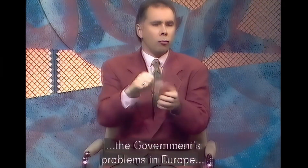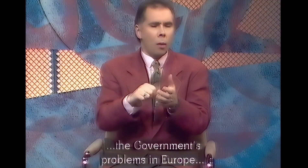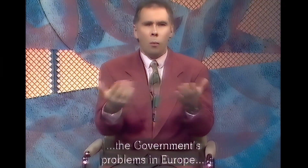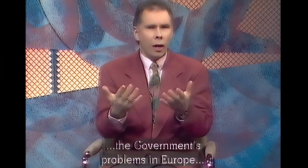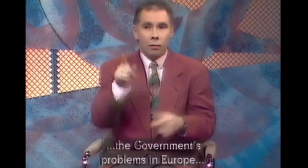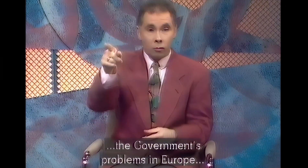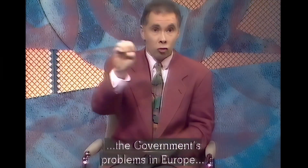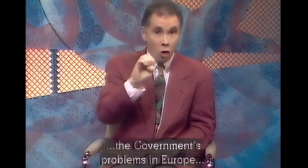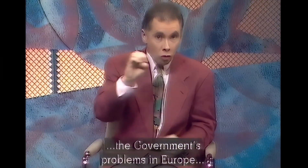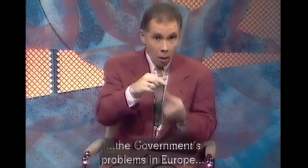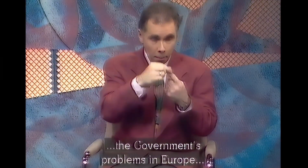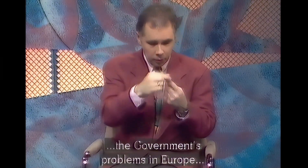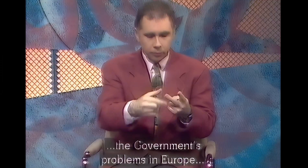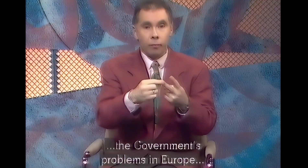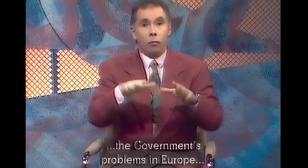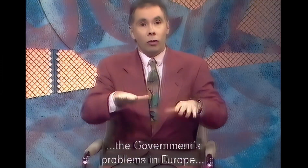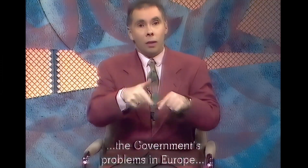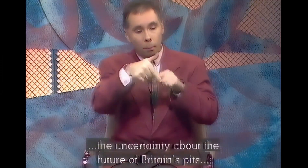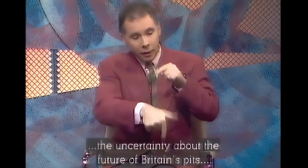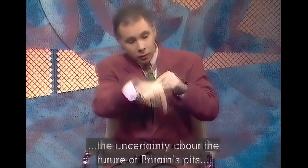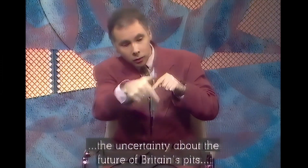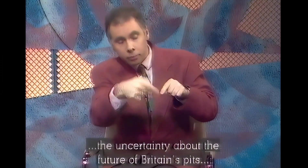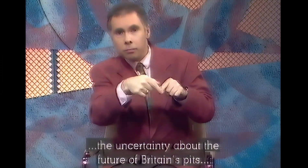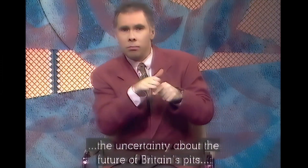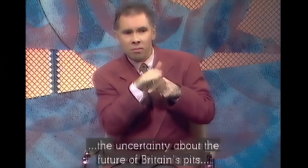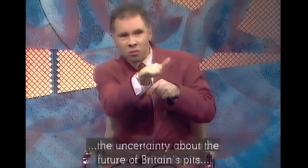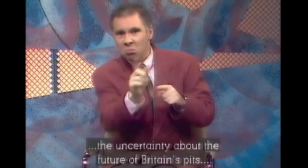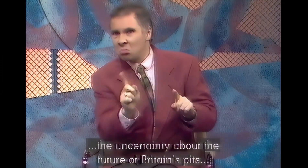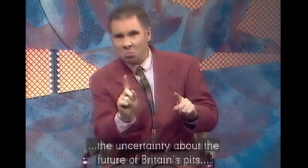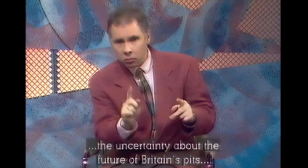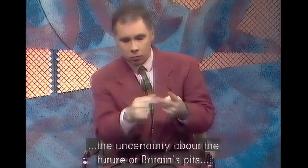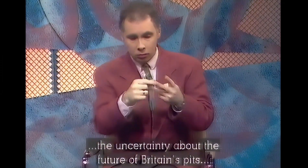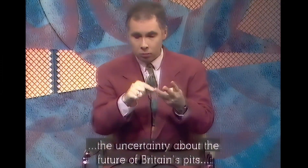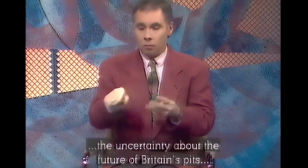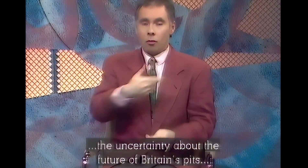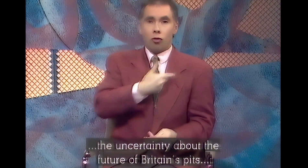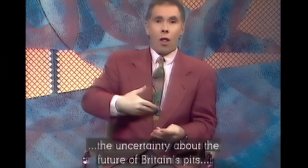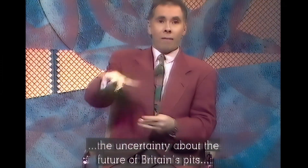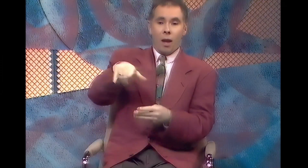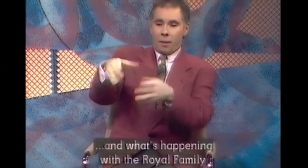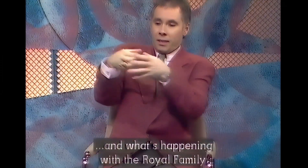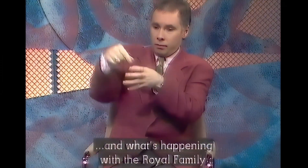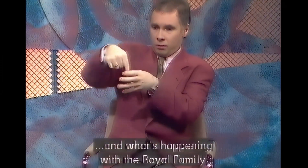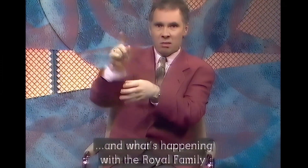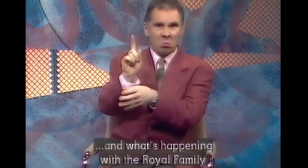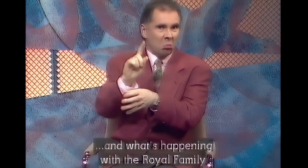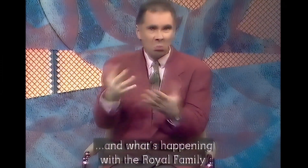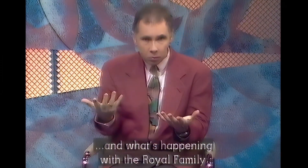The government's problems in Europe, the uncertainty about the future of Britain's pits, and what's happening with the royal